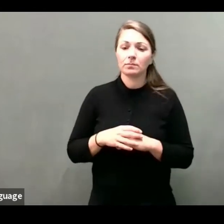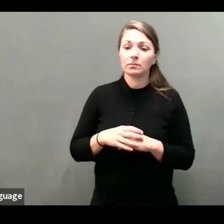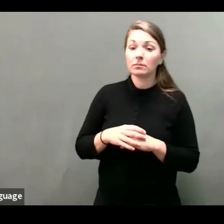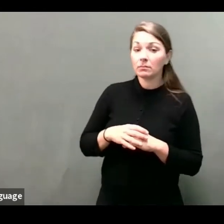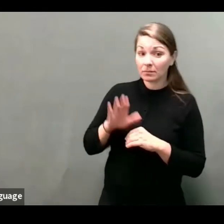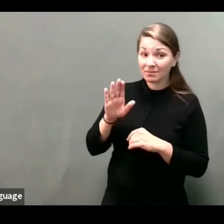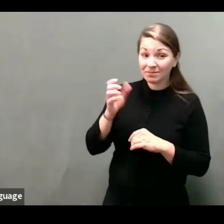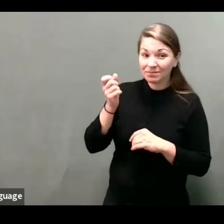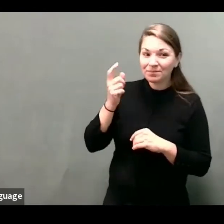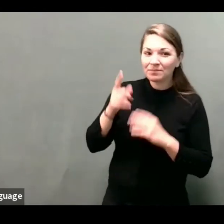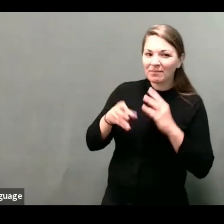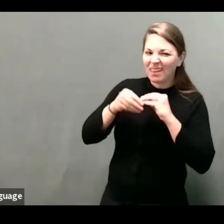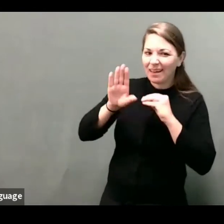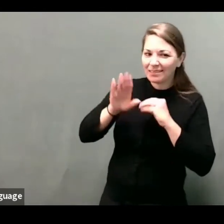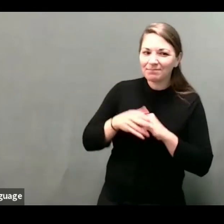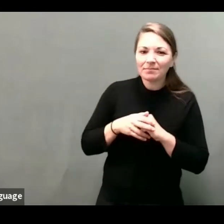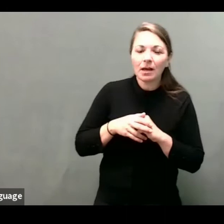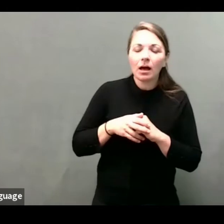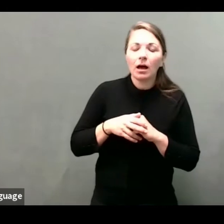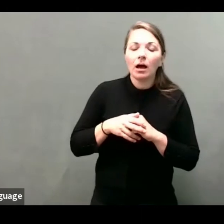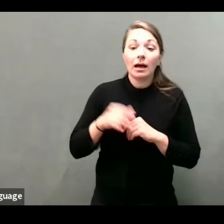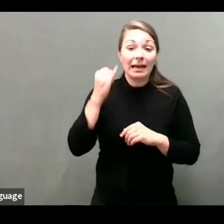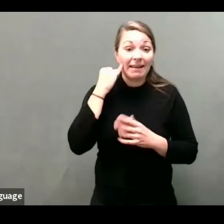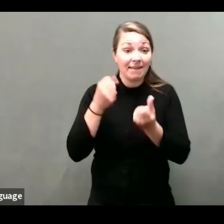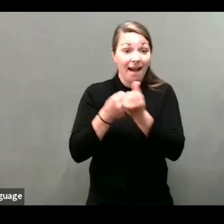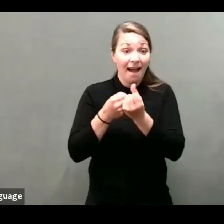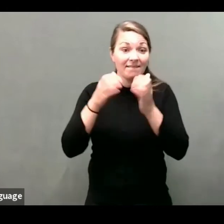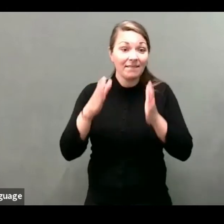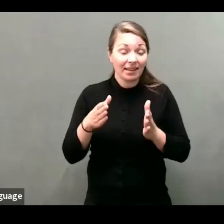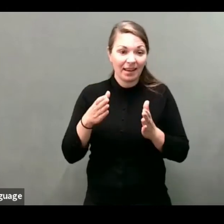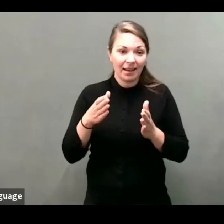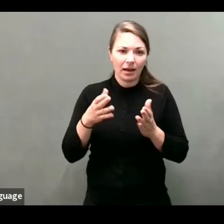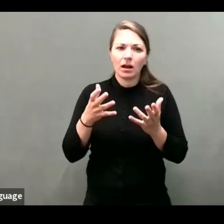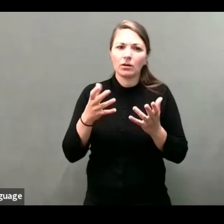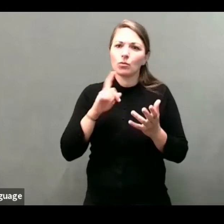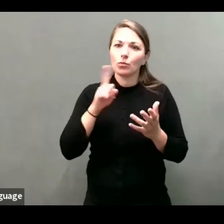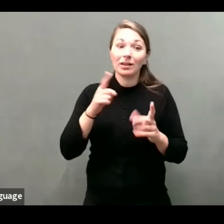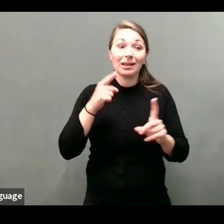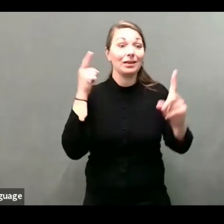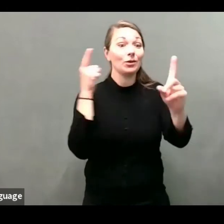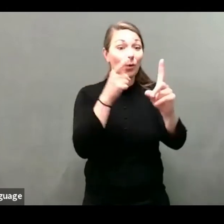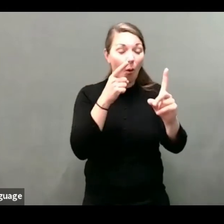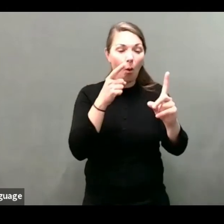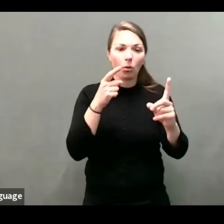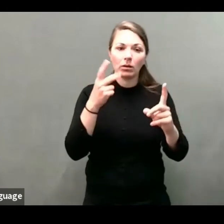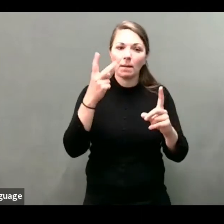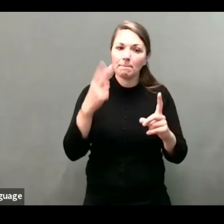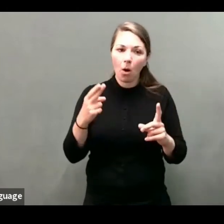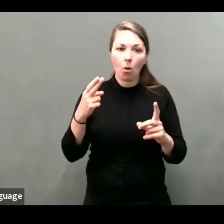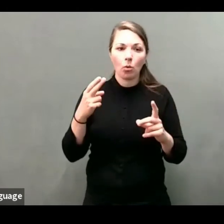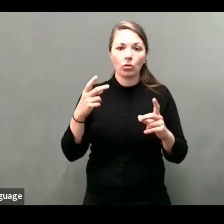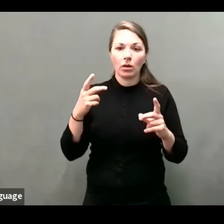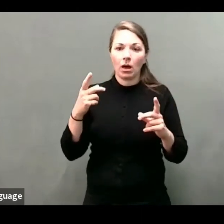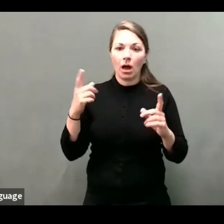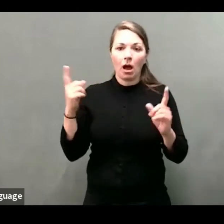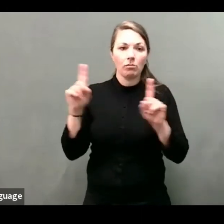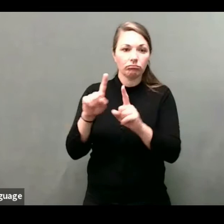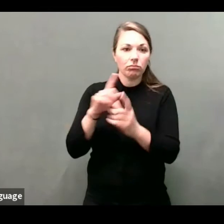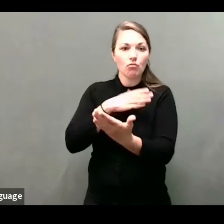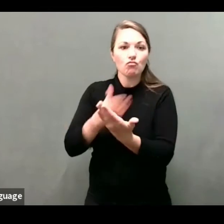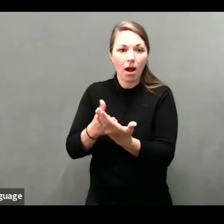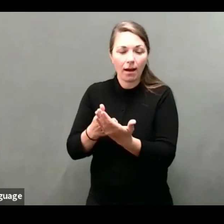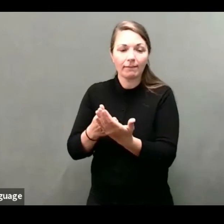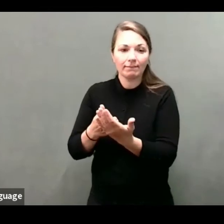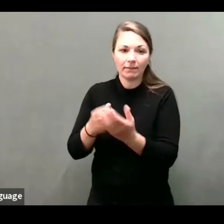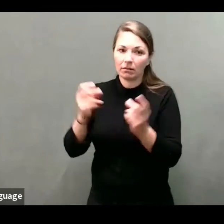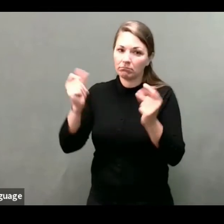the advocate is dispatched, just as quickly as the SANE and is there before the exam starts. And so